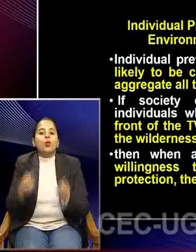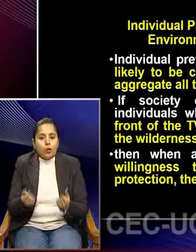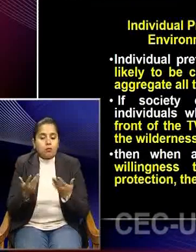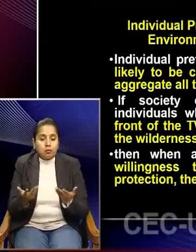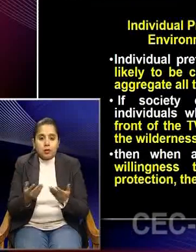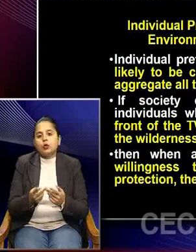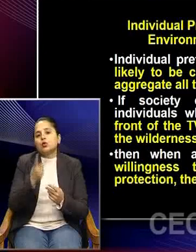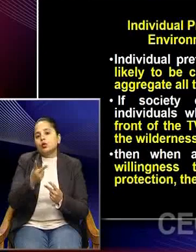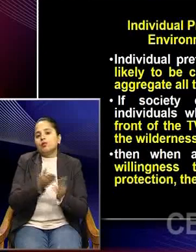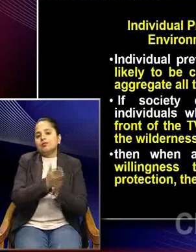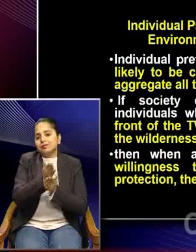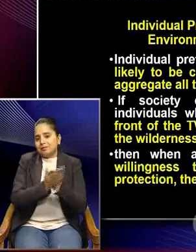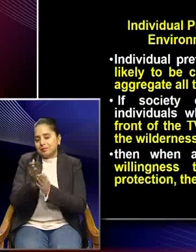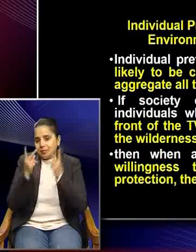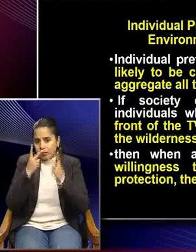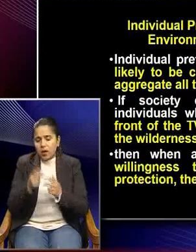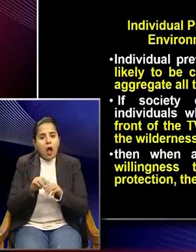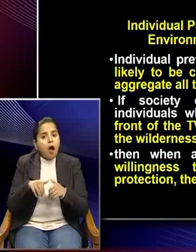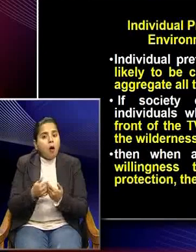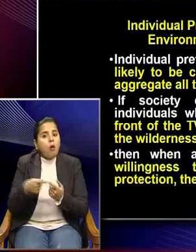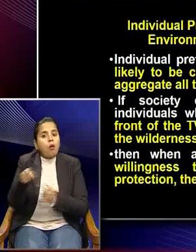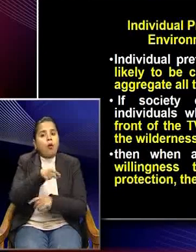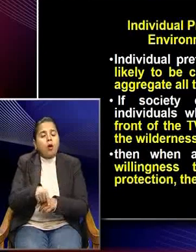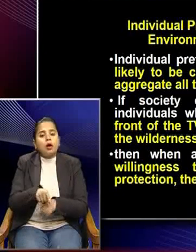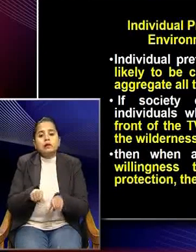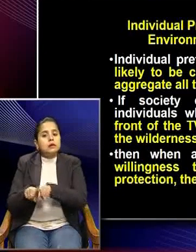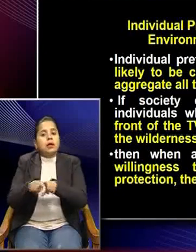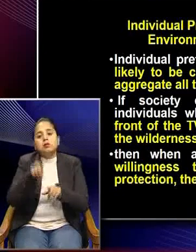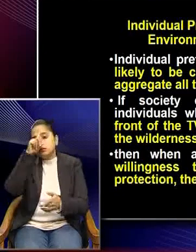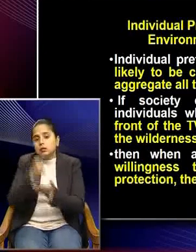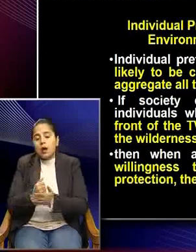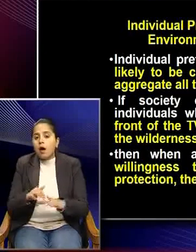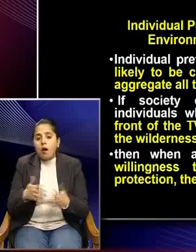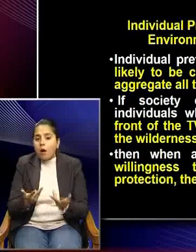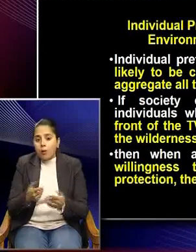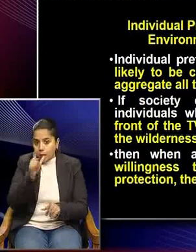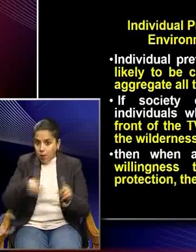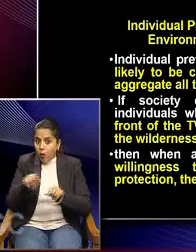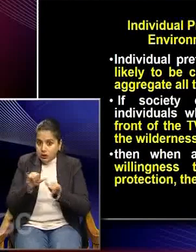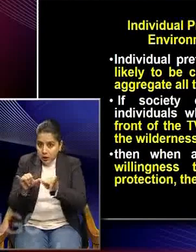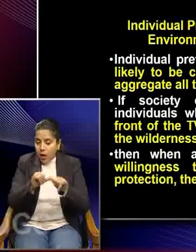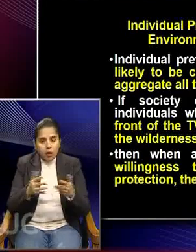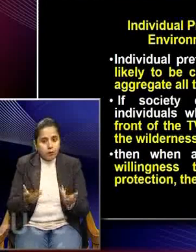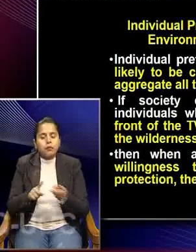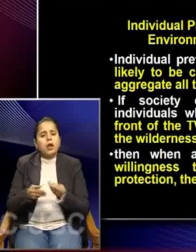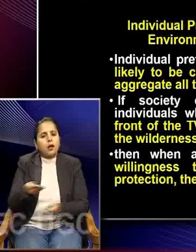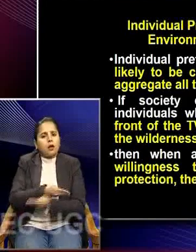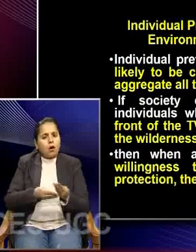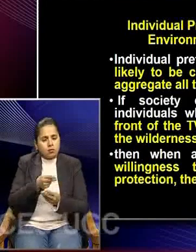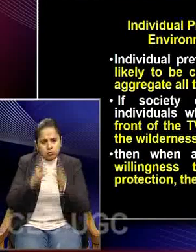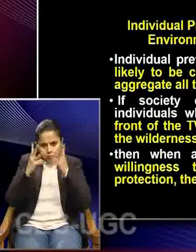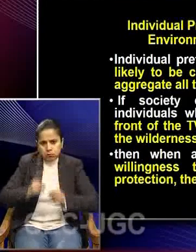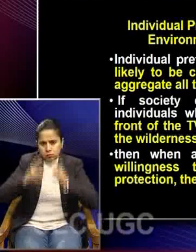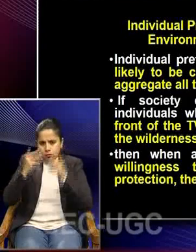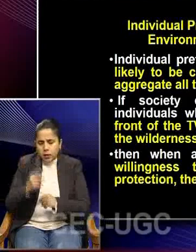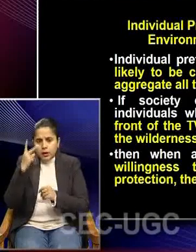there are 2 alternatives, then how will you make a common decision? When an economist measures, they measure